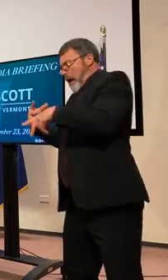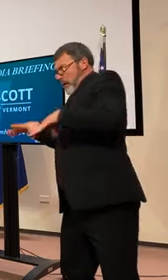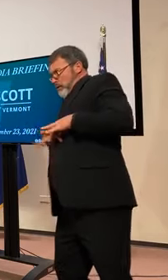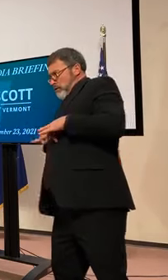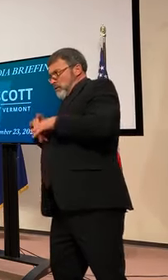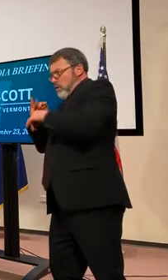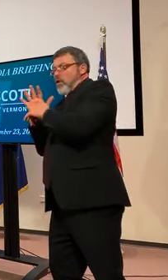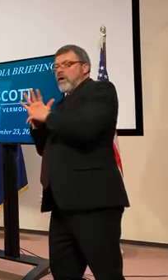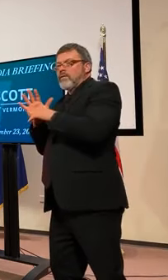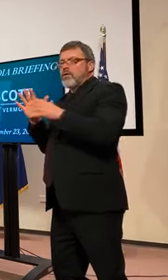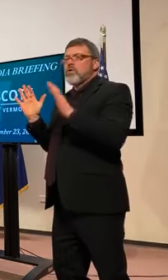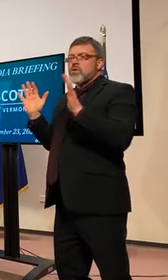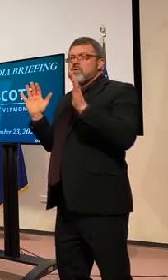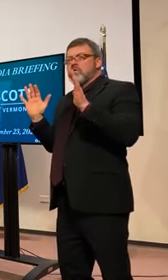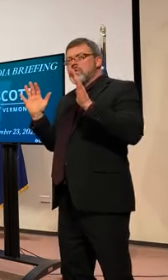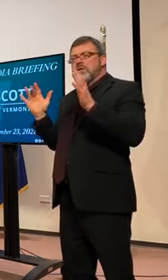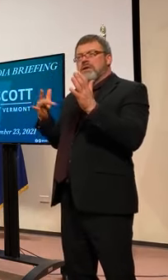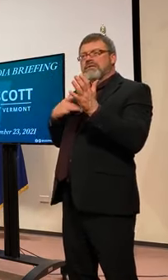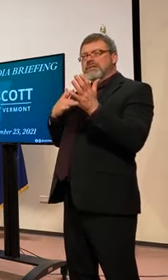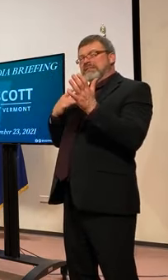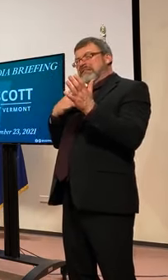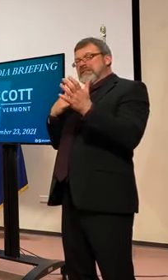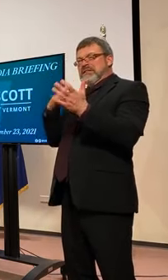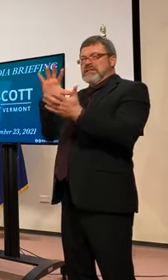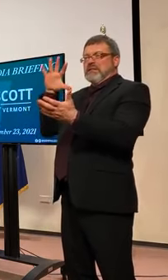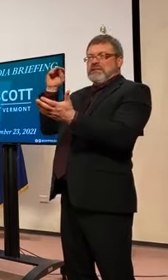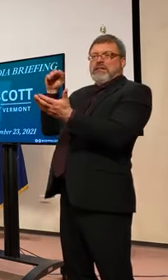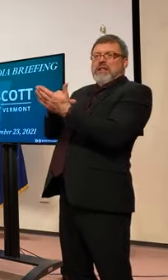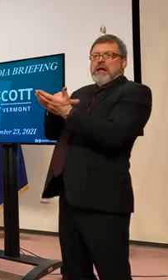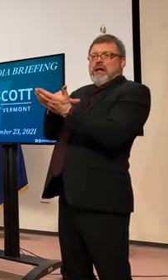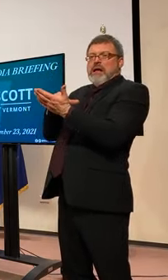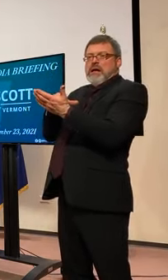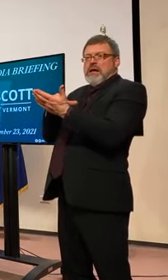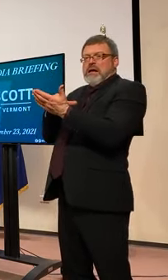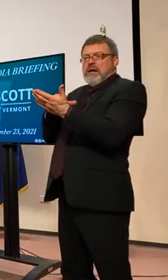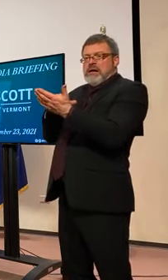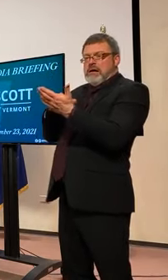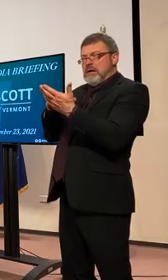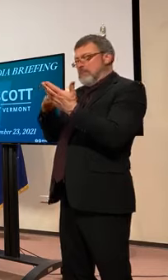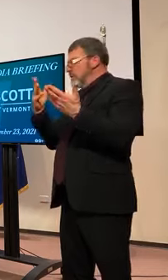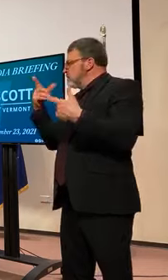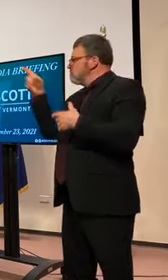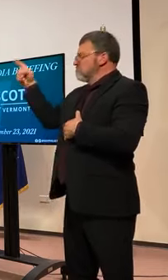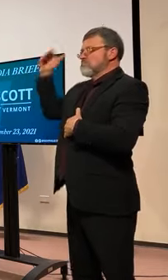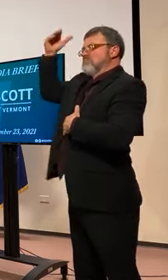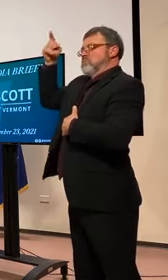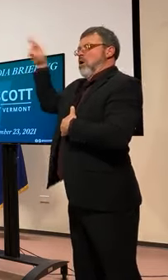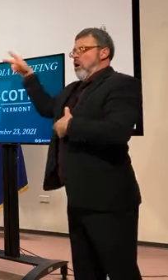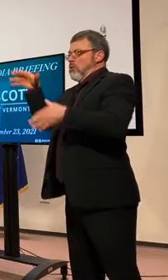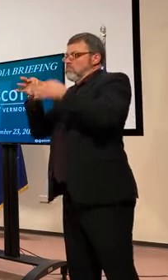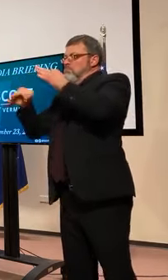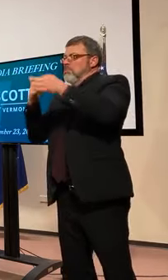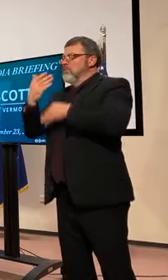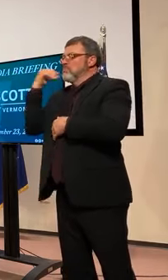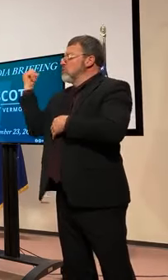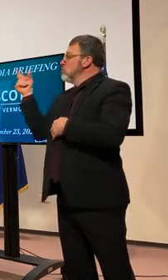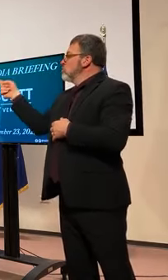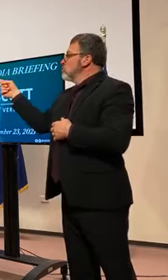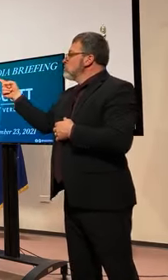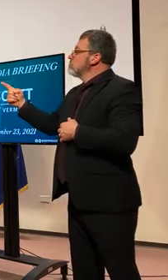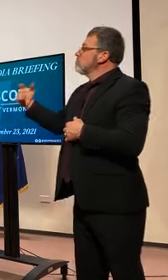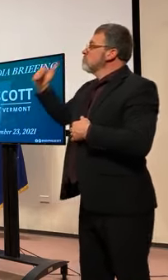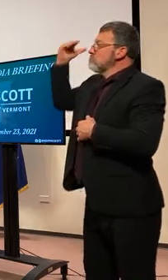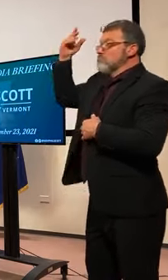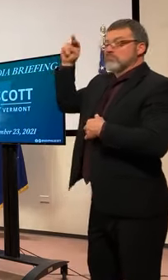around 50,000, but Dr. Levine might have that number. Just keep in mind, we've probably